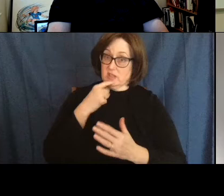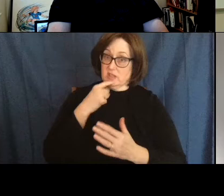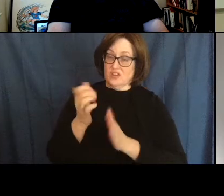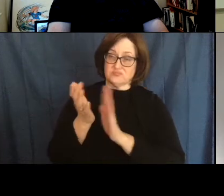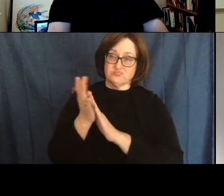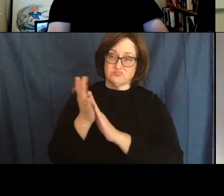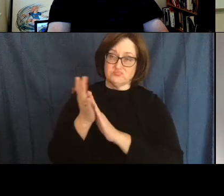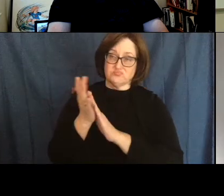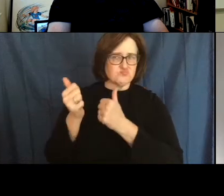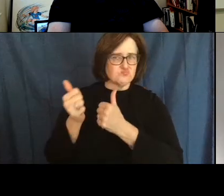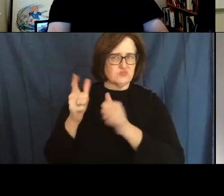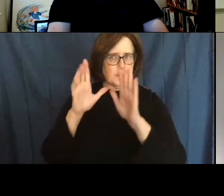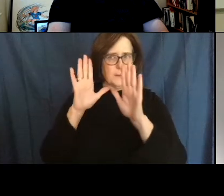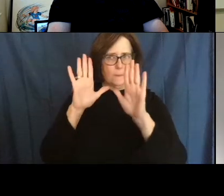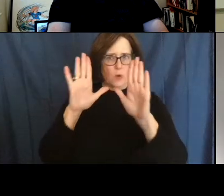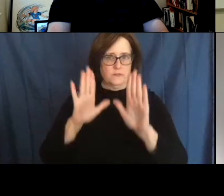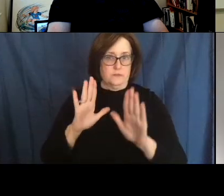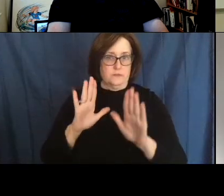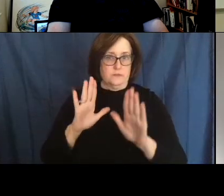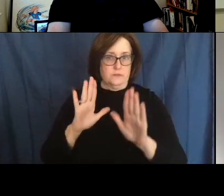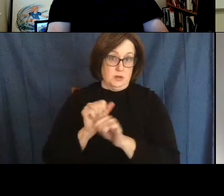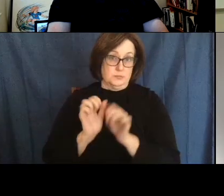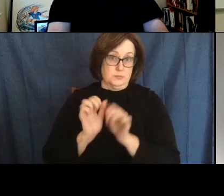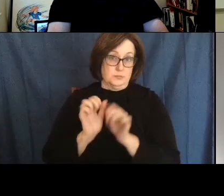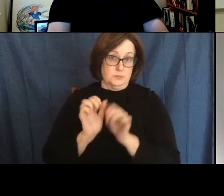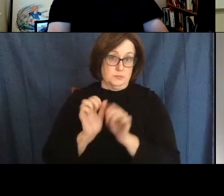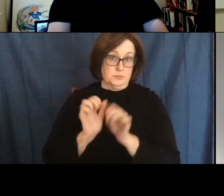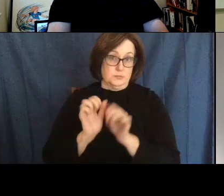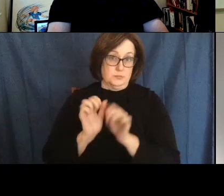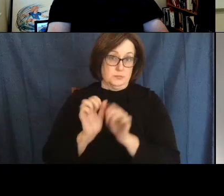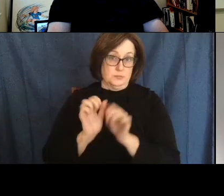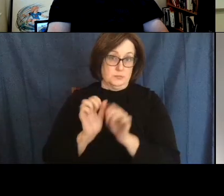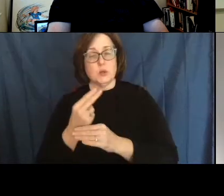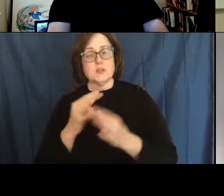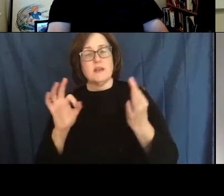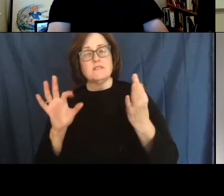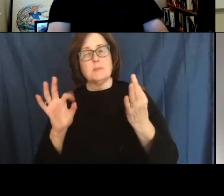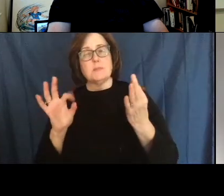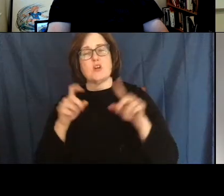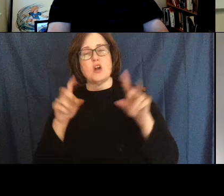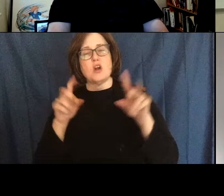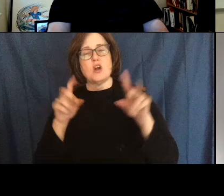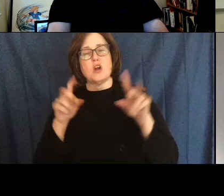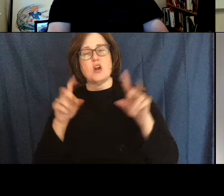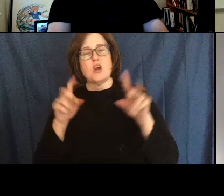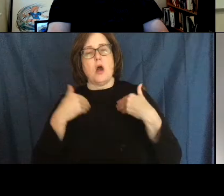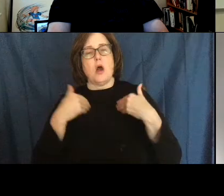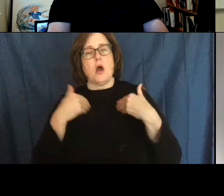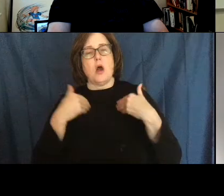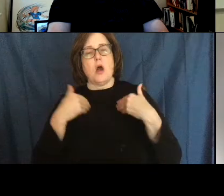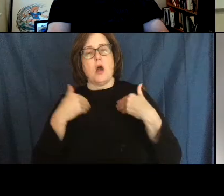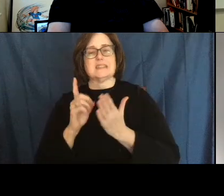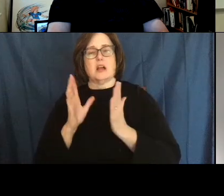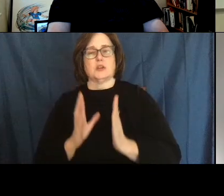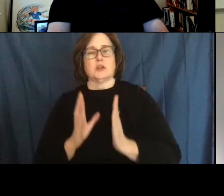an amazing course. And I will say they did this with the feedback of what they called the Young Designers Institute, 5